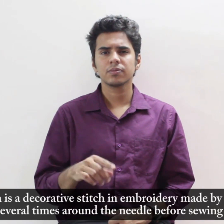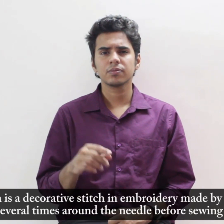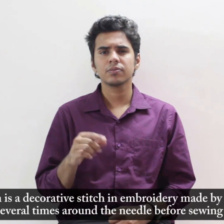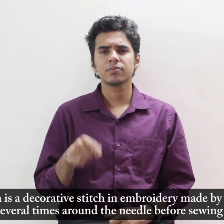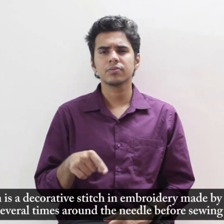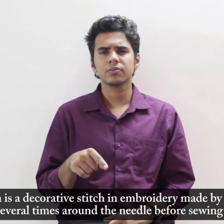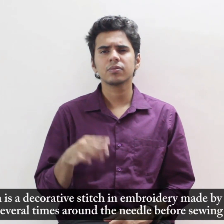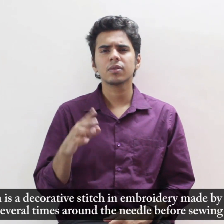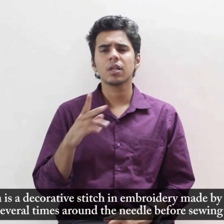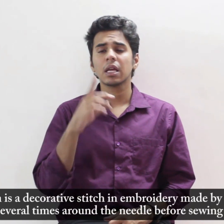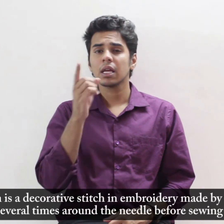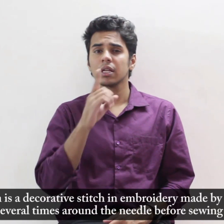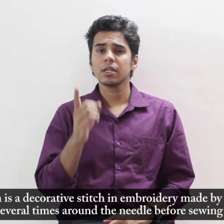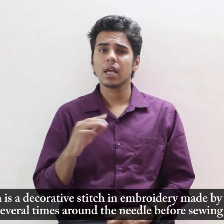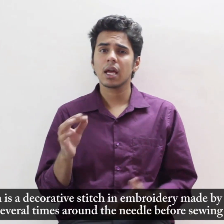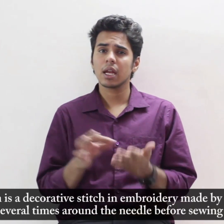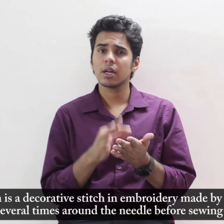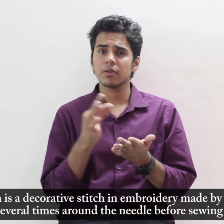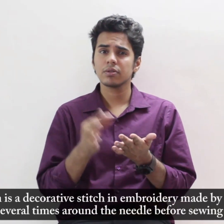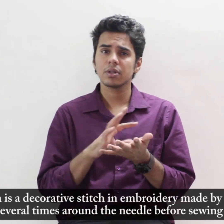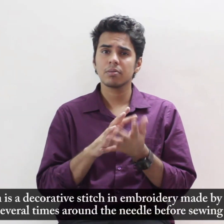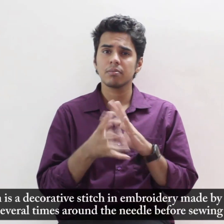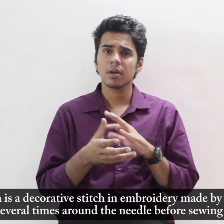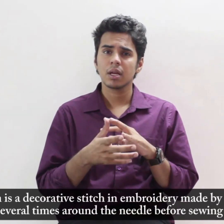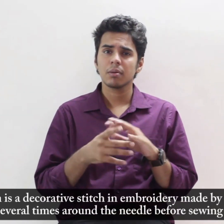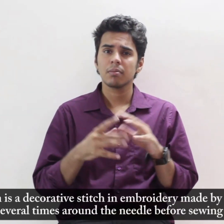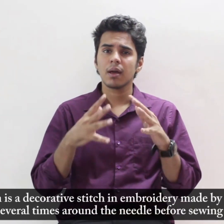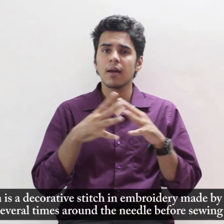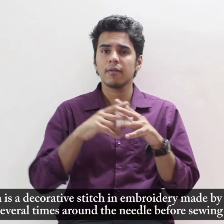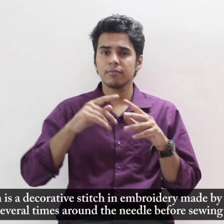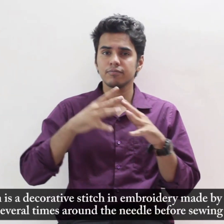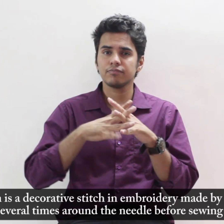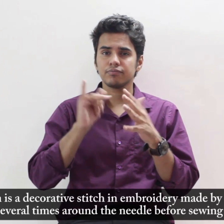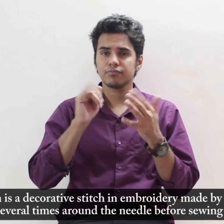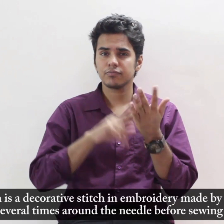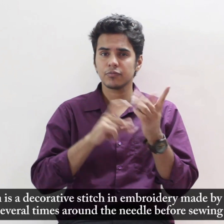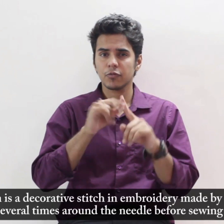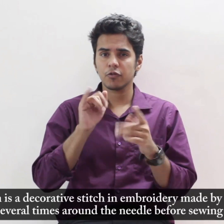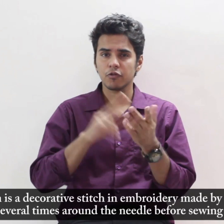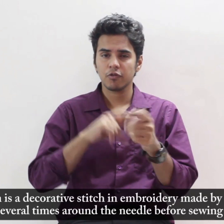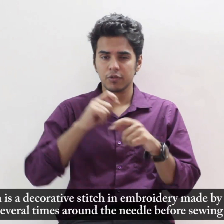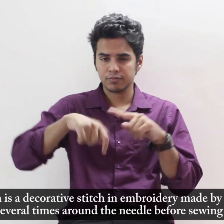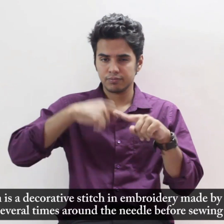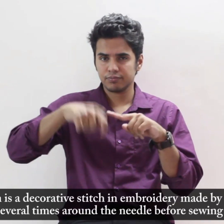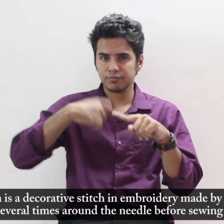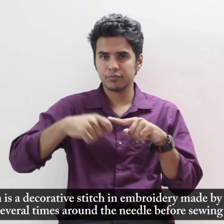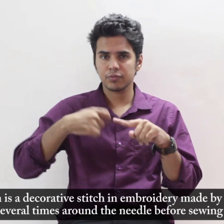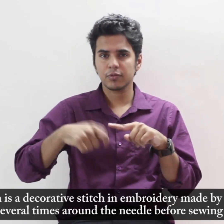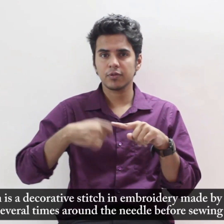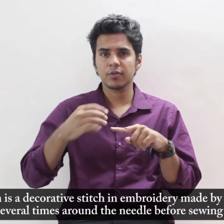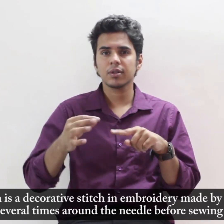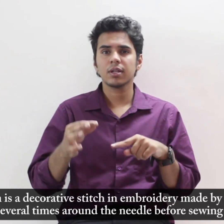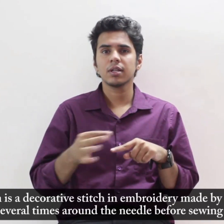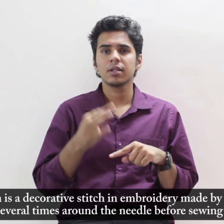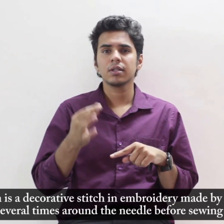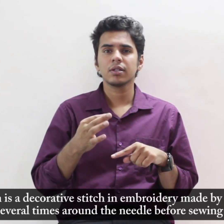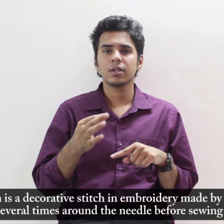Bullion is a decorative stitch in embroidery made by winding the thread several times around the needle before sewing